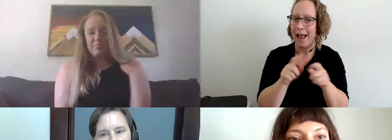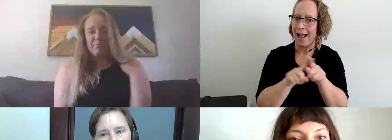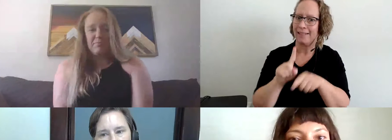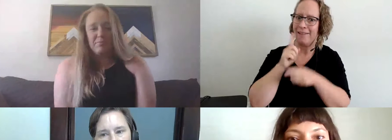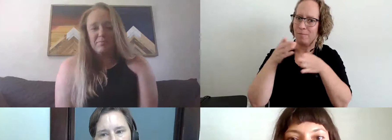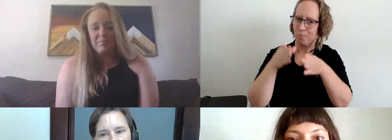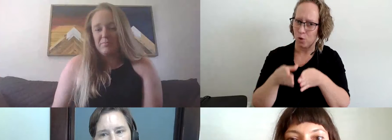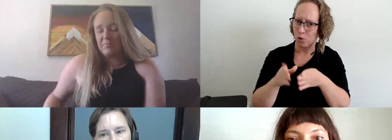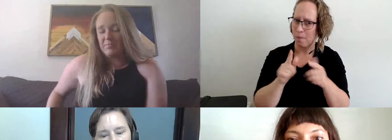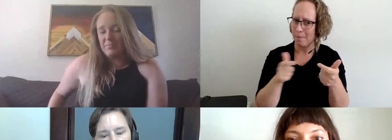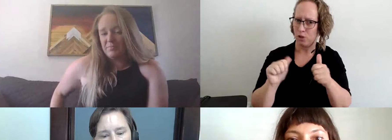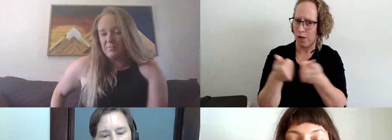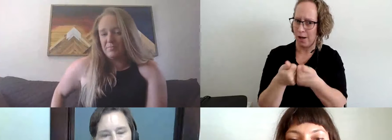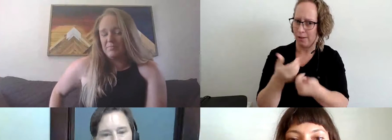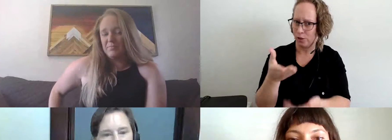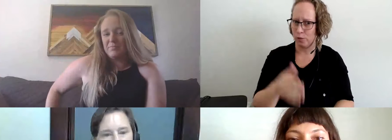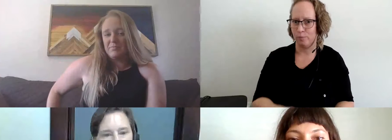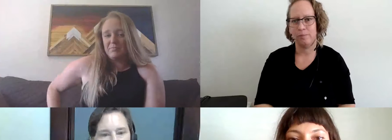person?